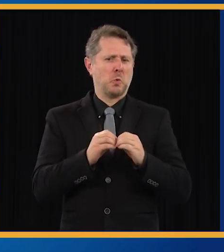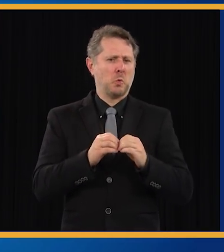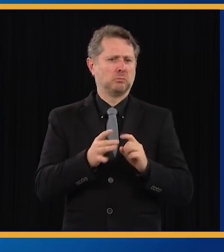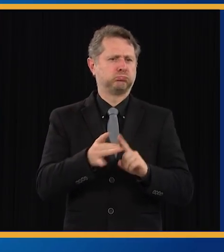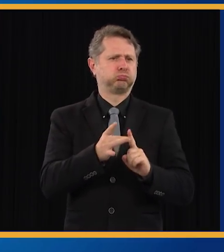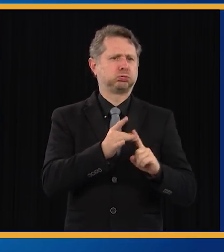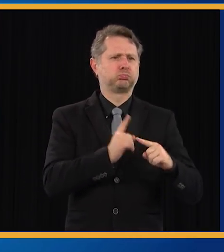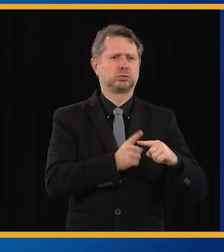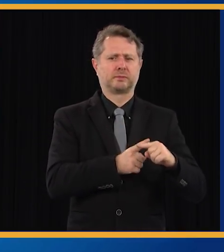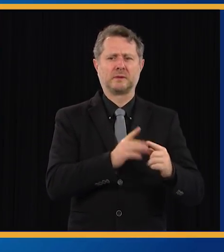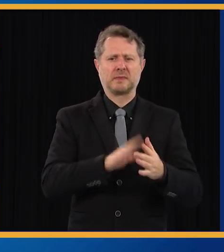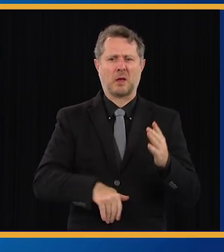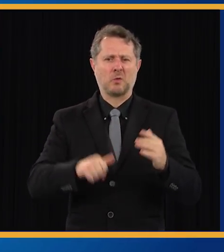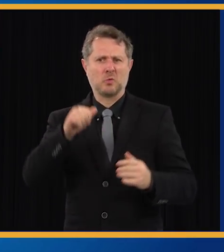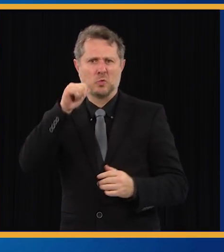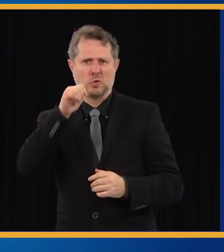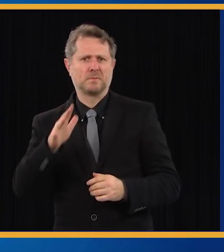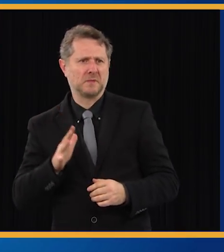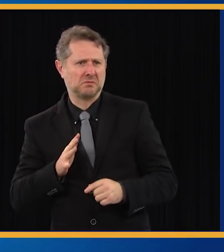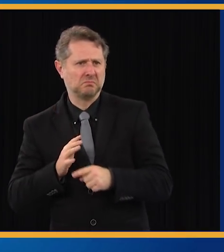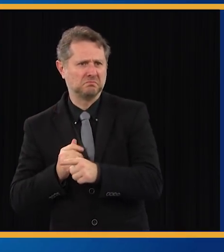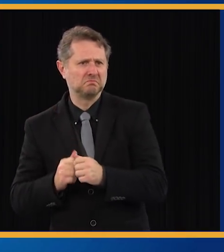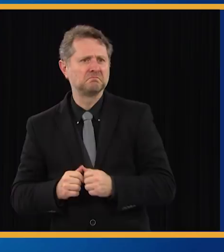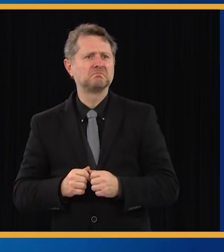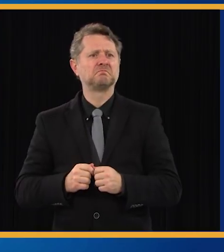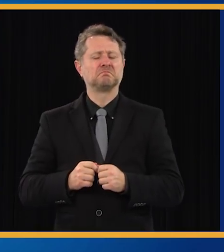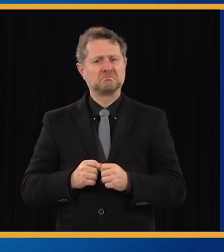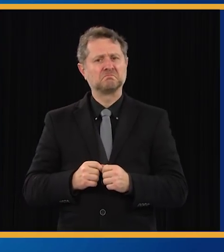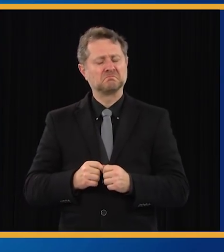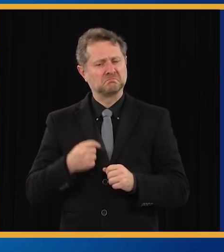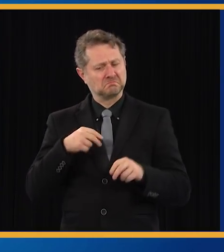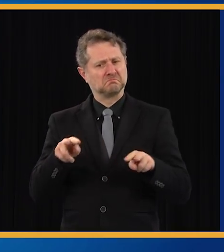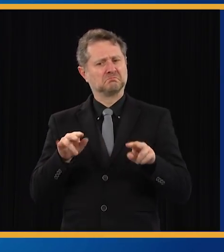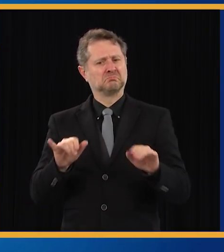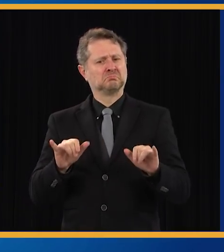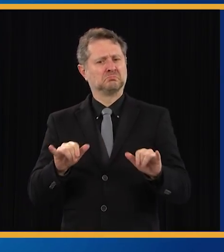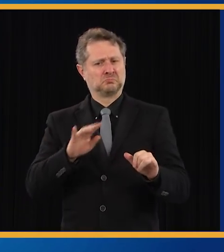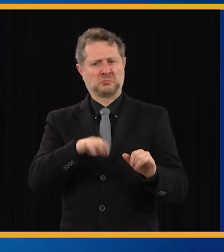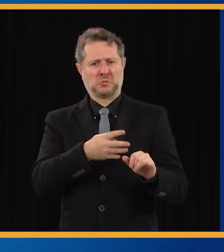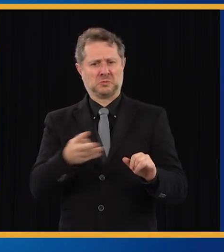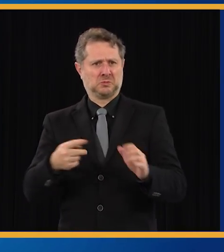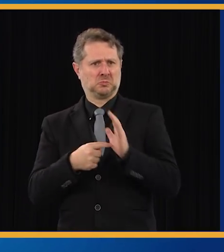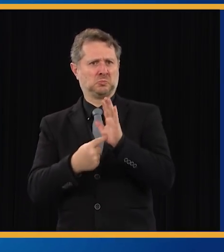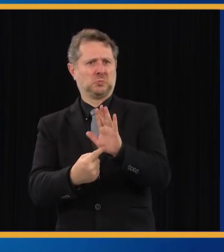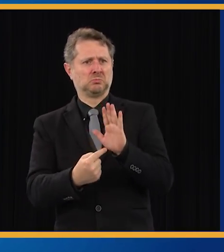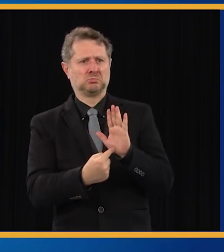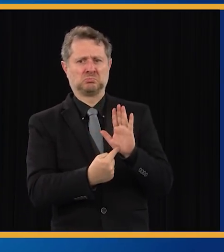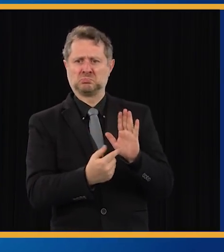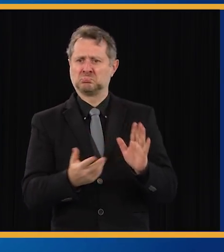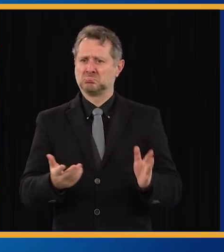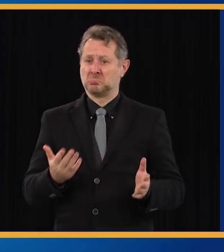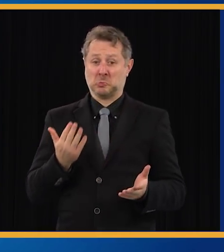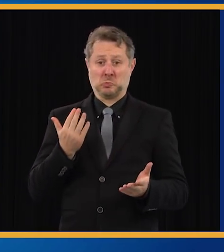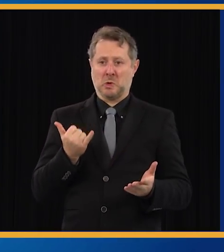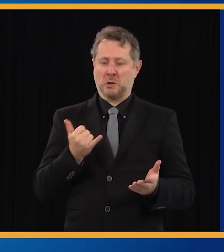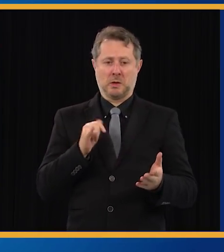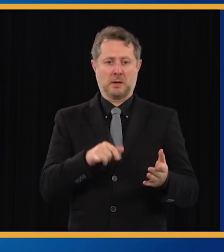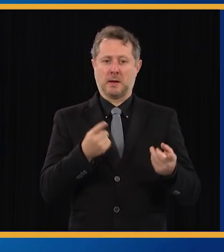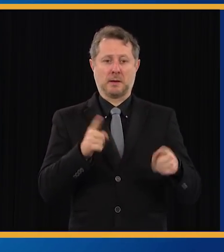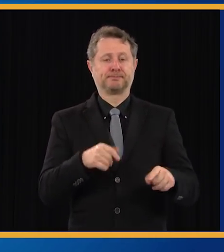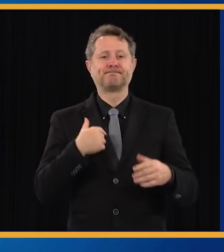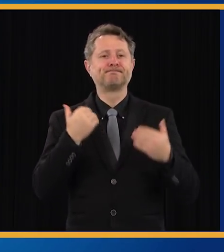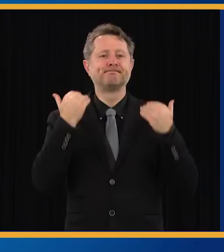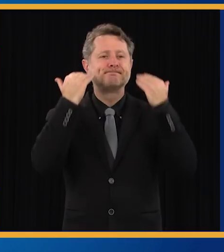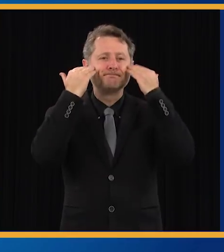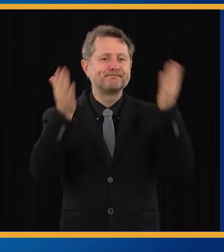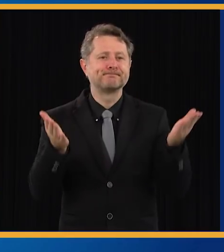have the virus than women by a couple of points. Whatever that bespeaks, I care not